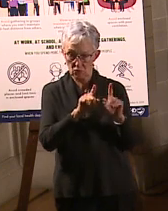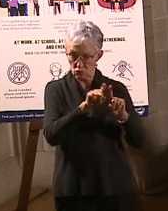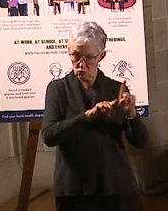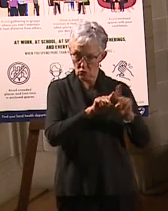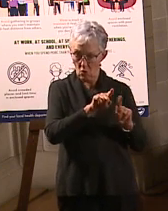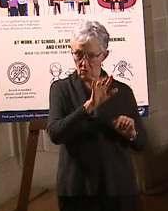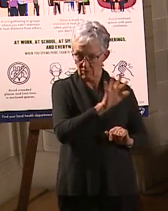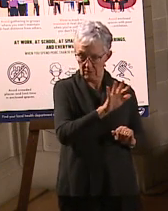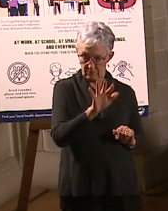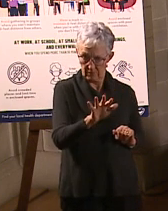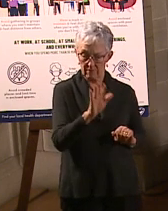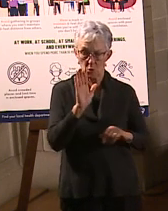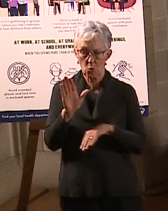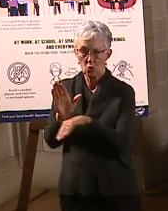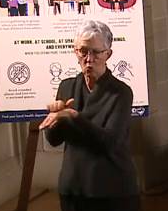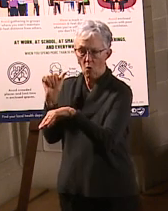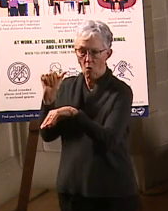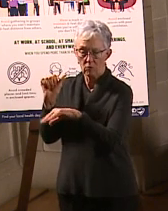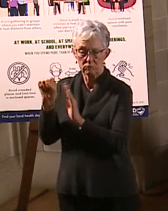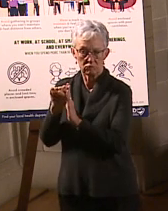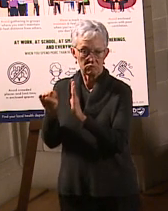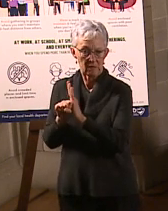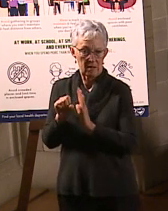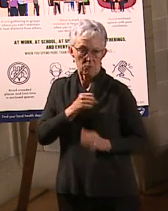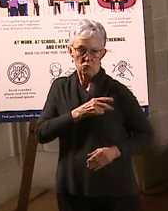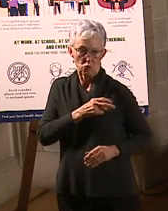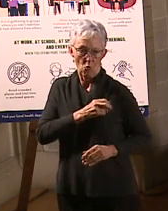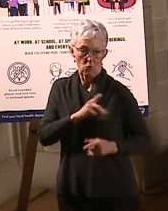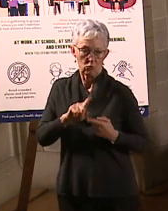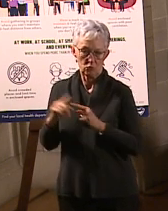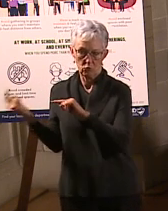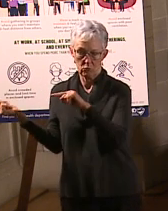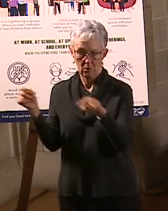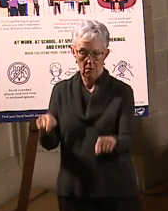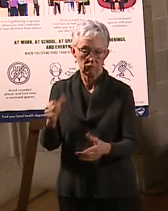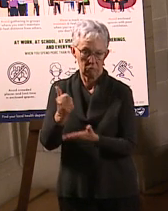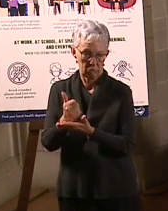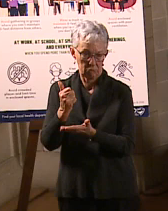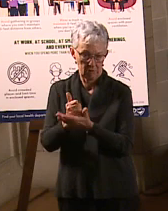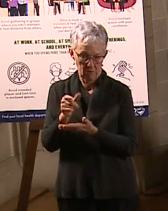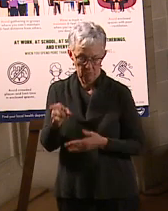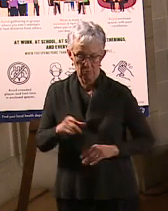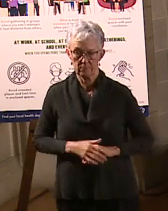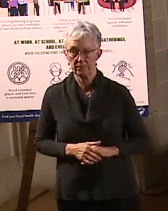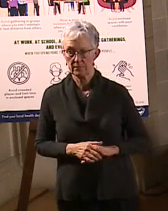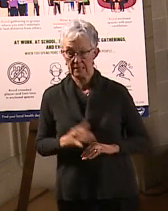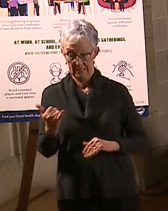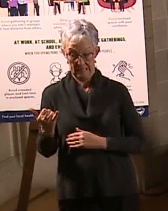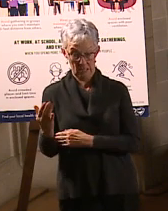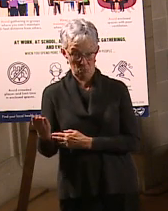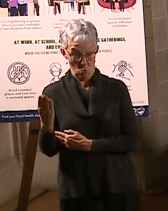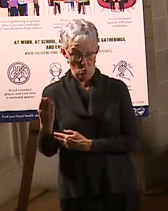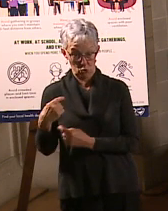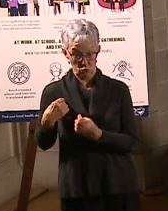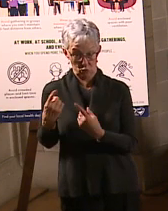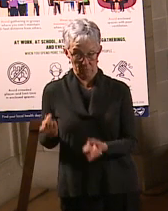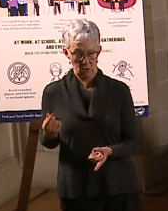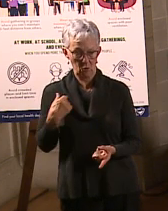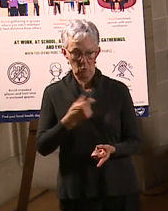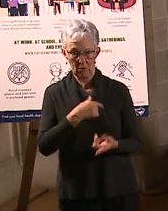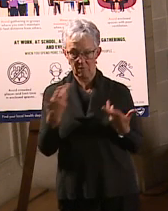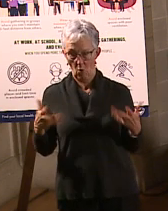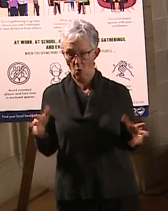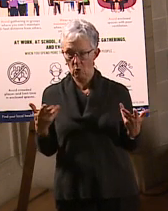will summon a trooper to come and assist you. So far this morning, we have conducted 29